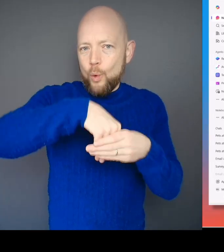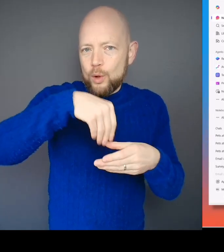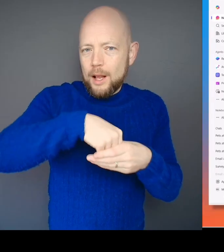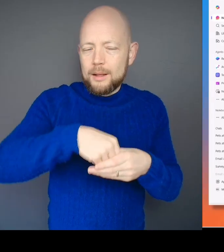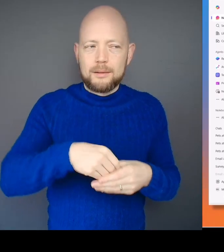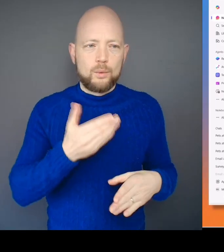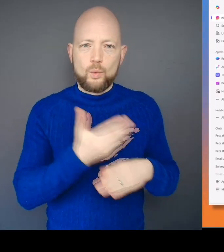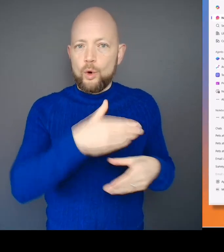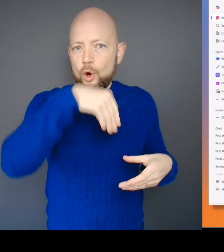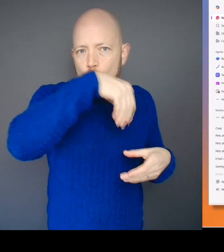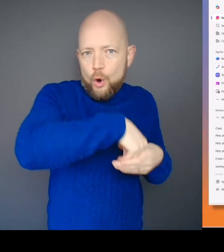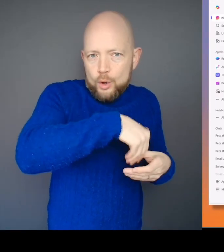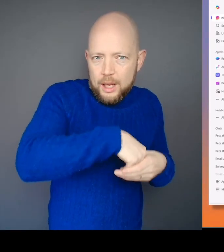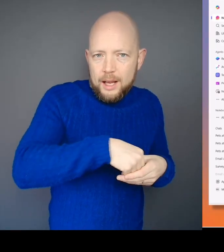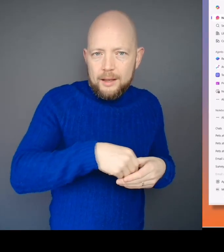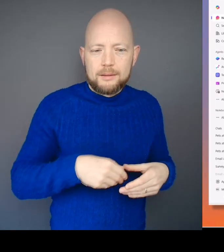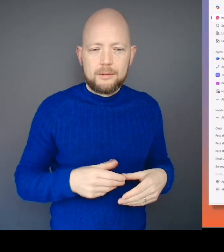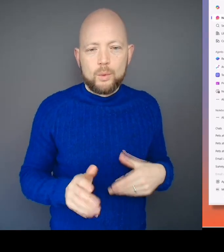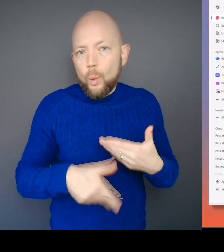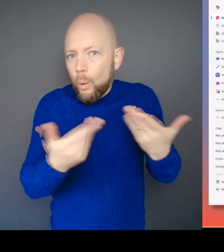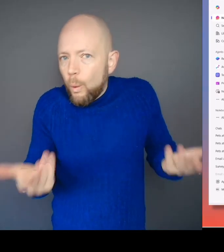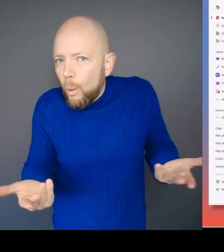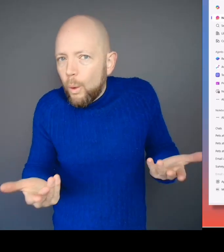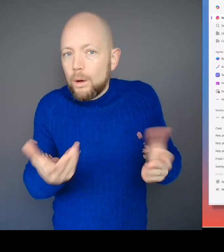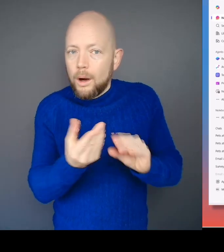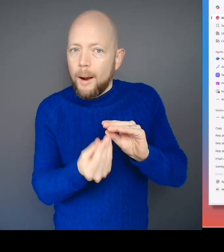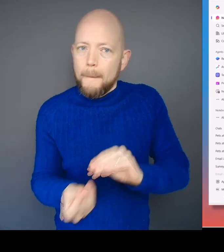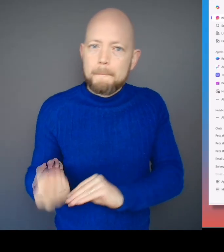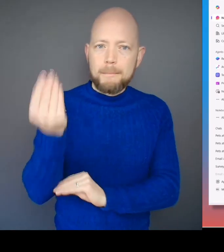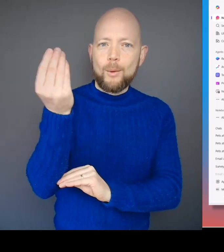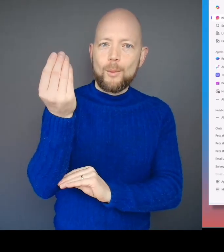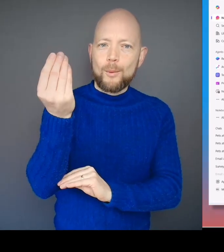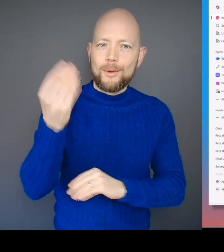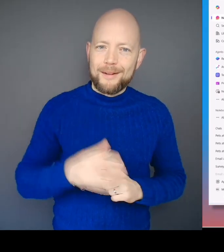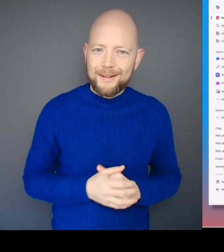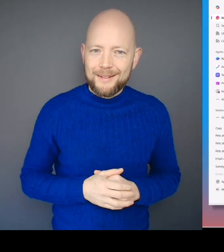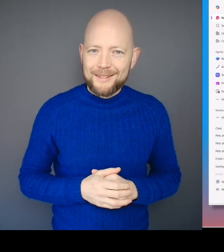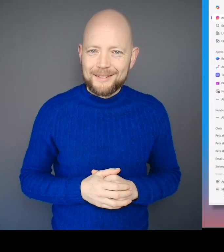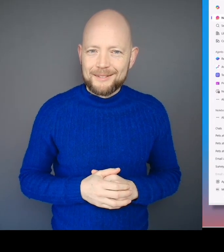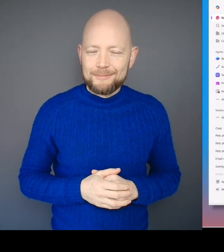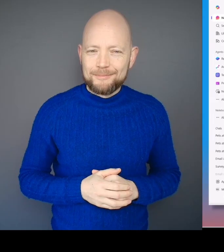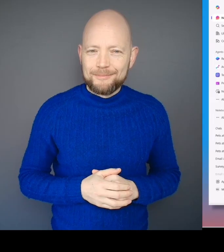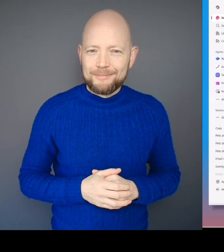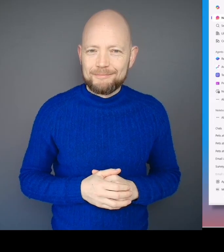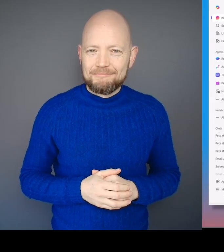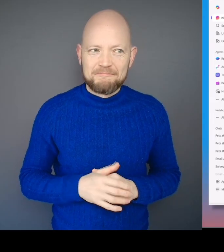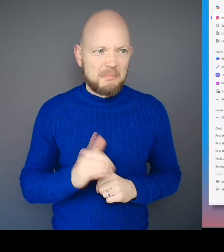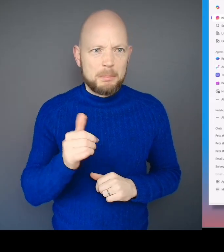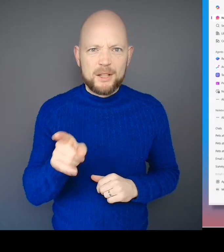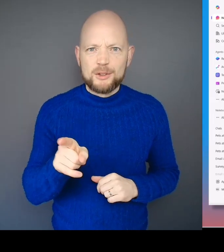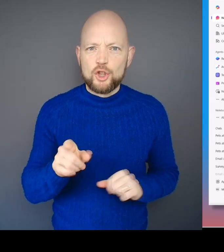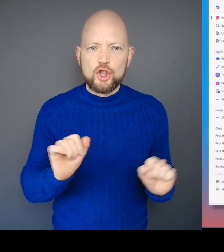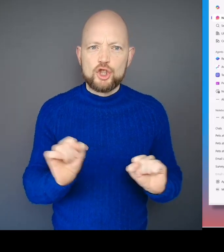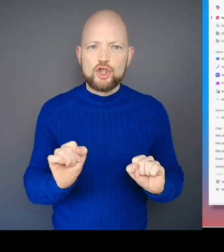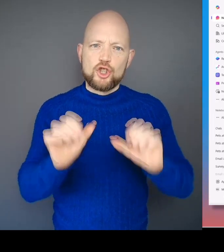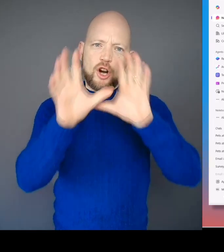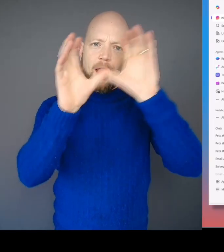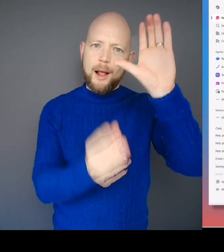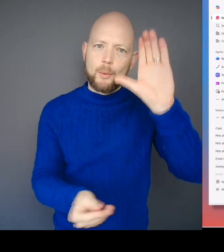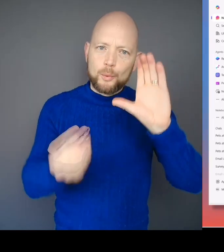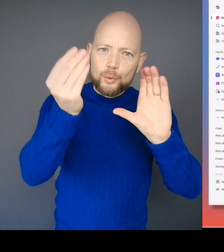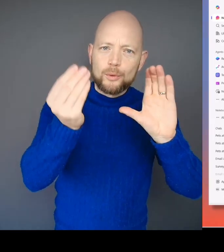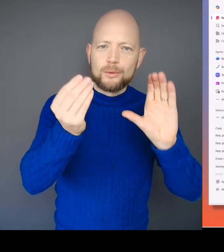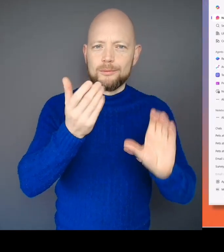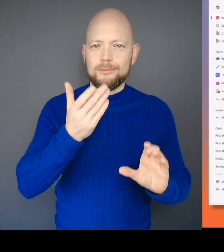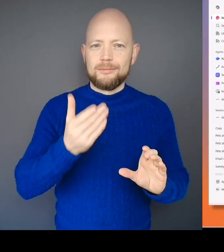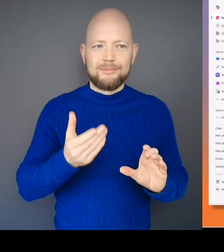You can either add work content, will take you back to where we were, or upload if you want to bring in something that's not already in the